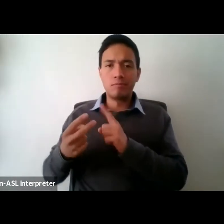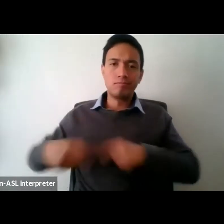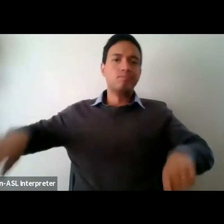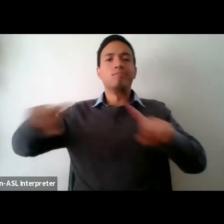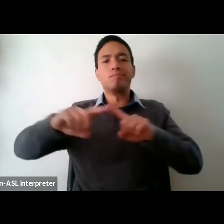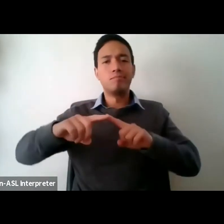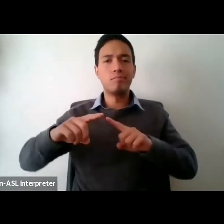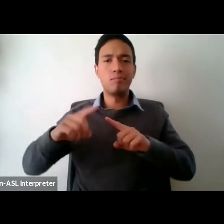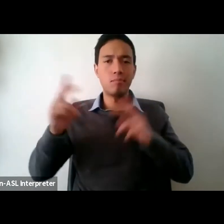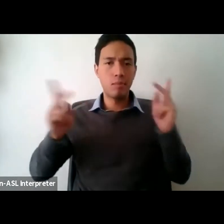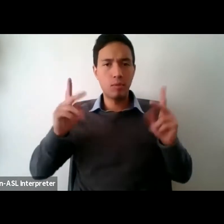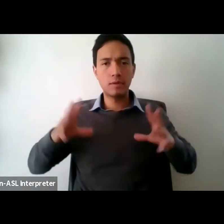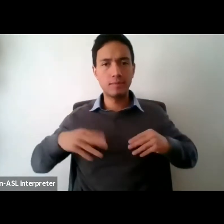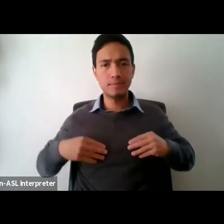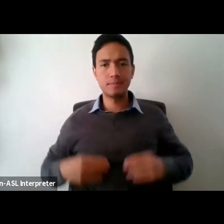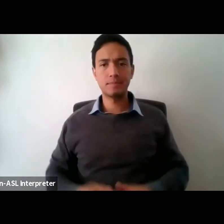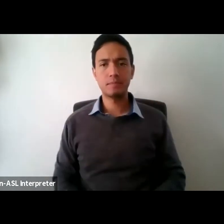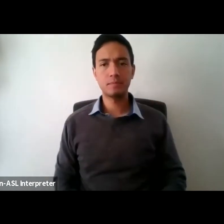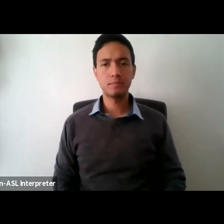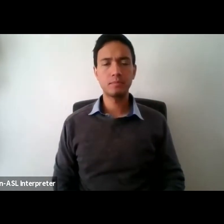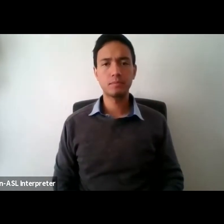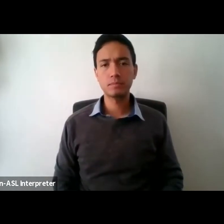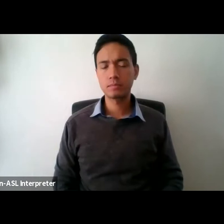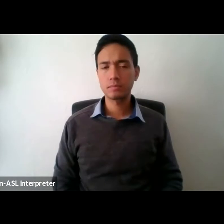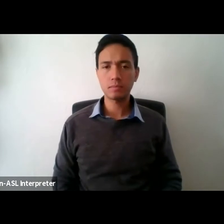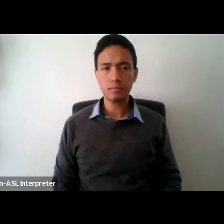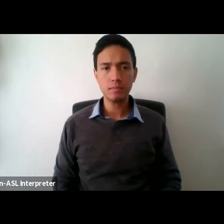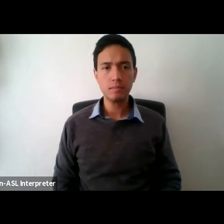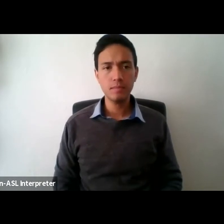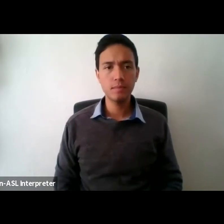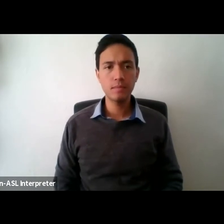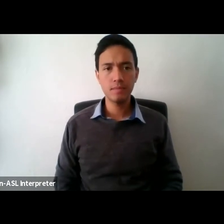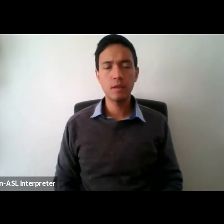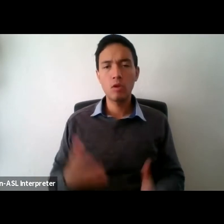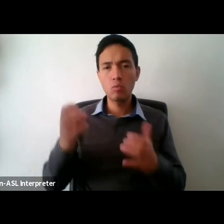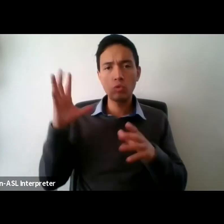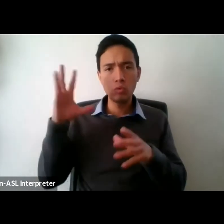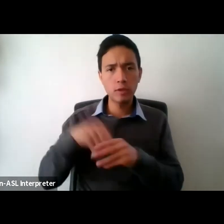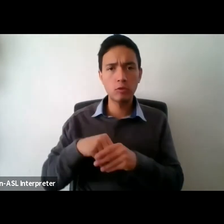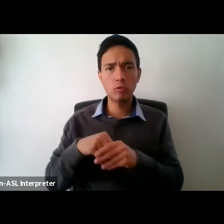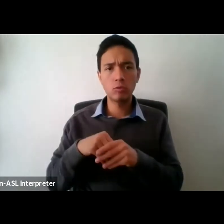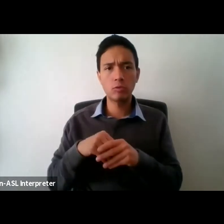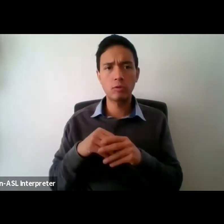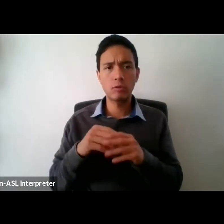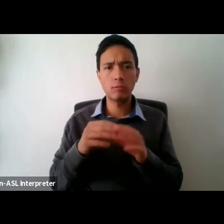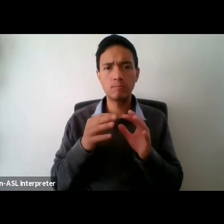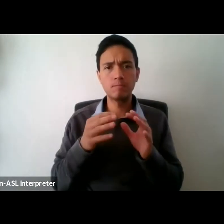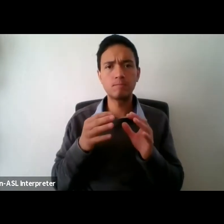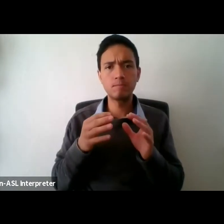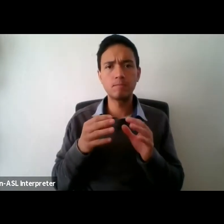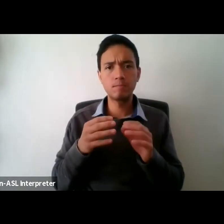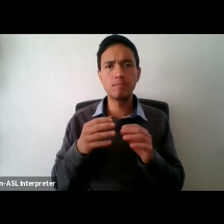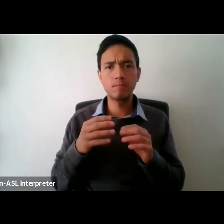yet to be universally defined, includes the aspect of older